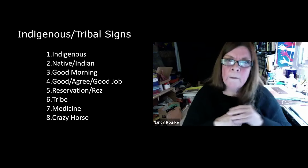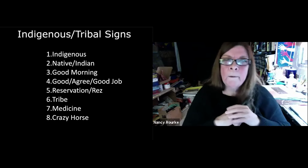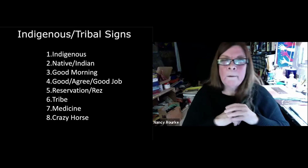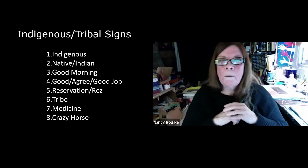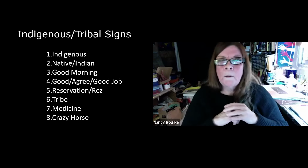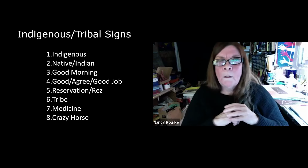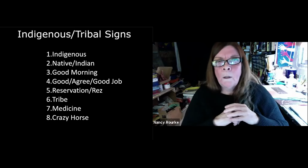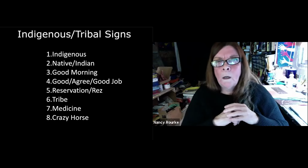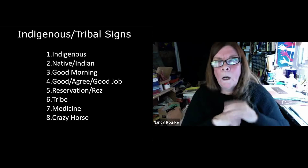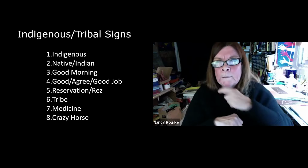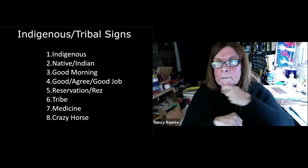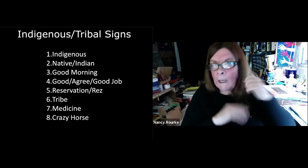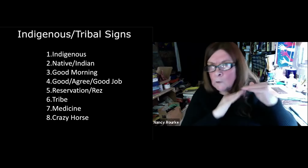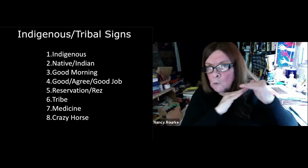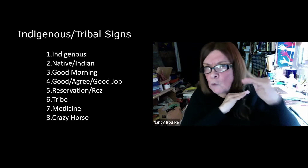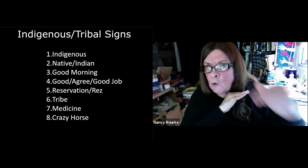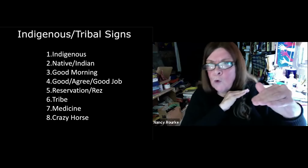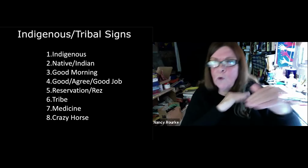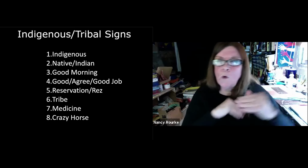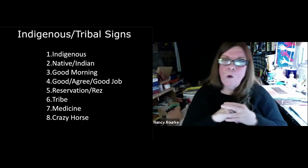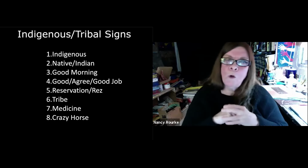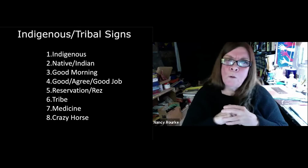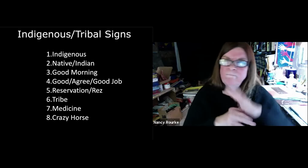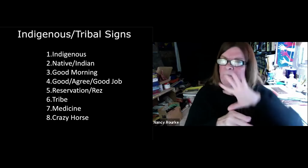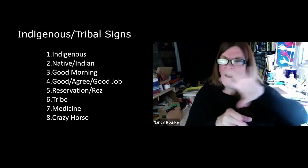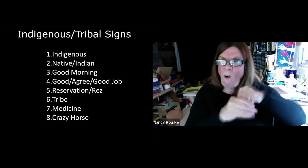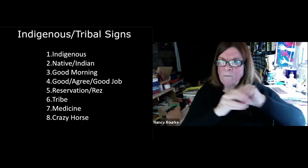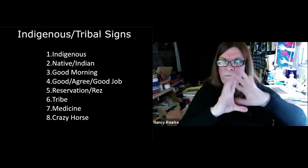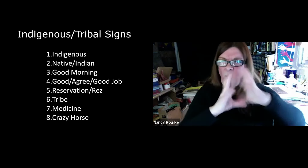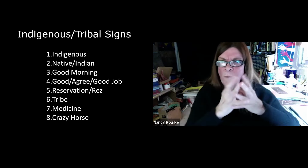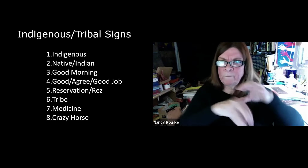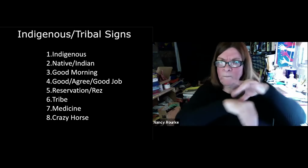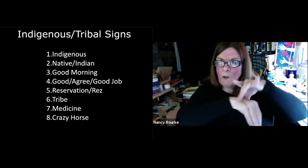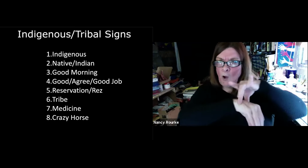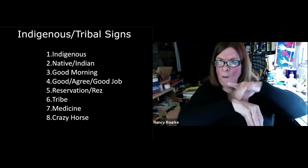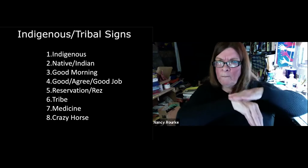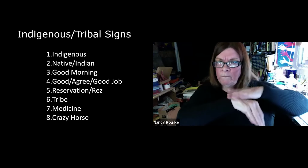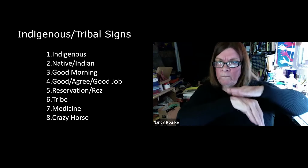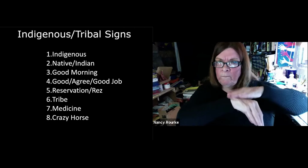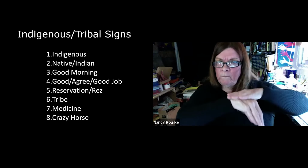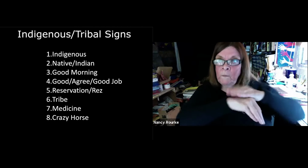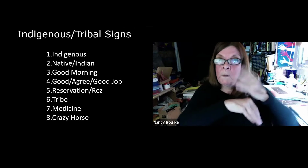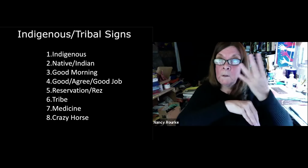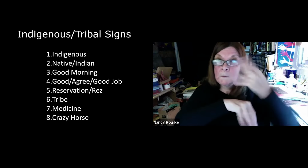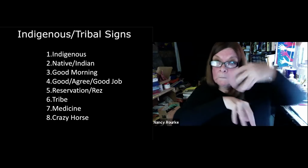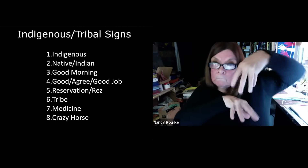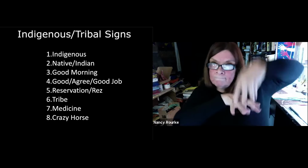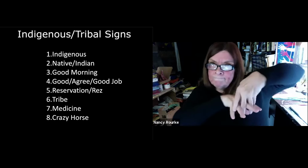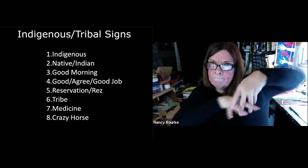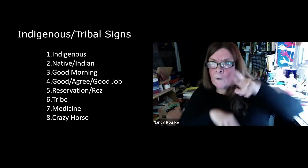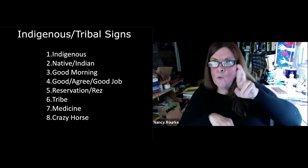represents the water, the land, mountains, desert, basically